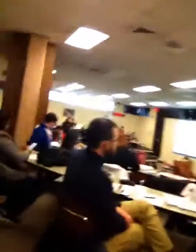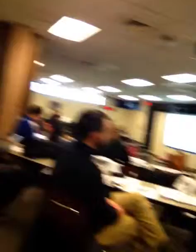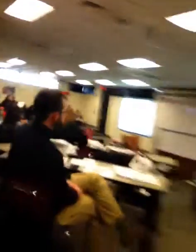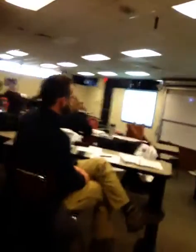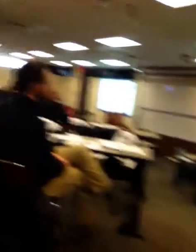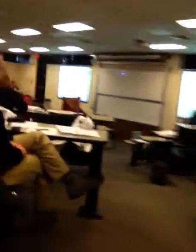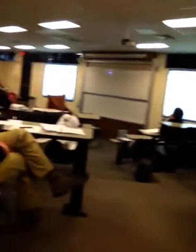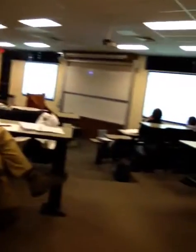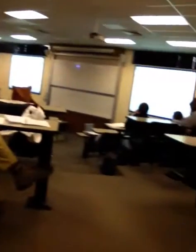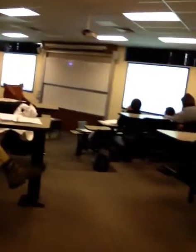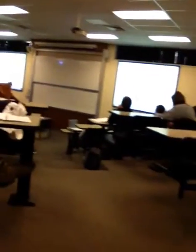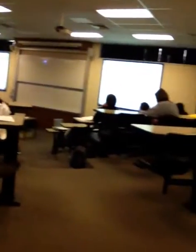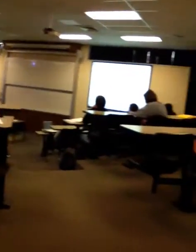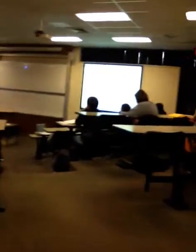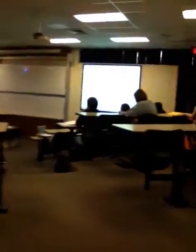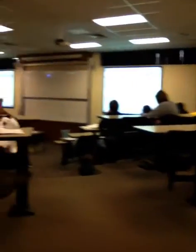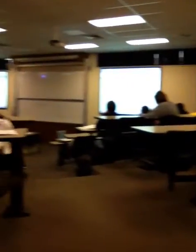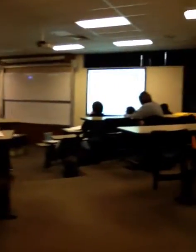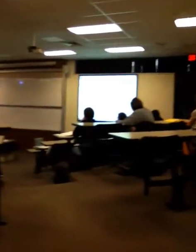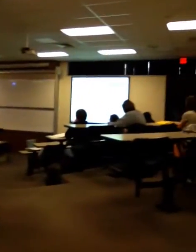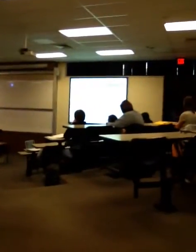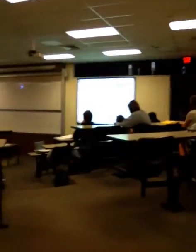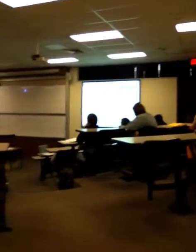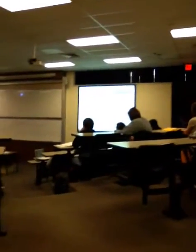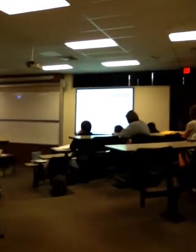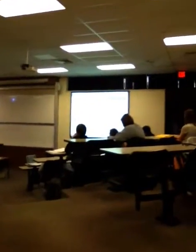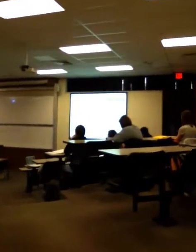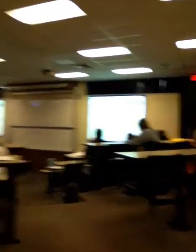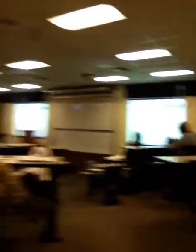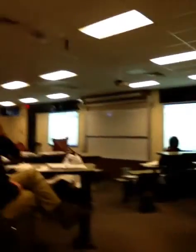for the NAICS code.